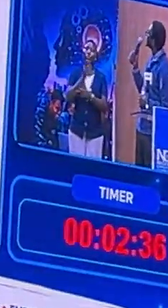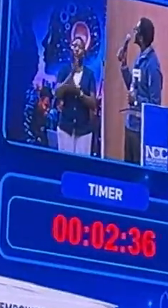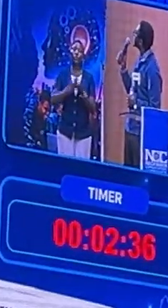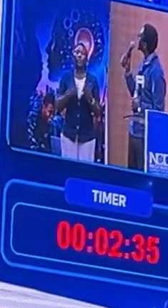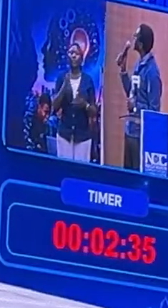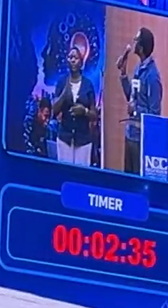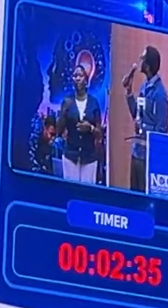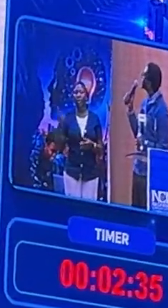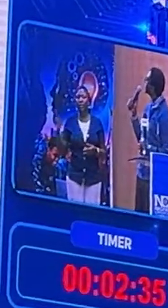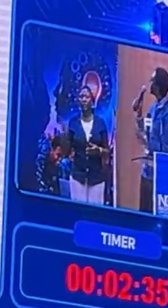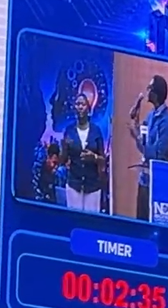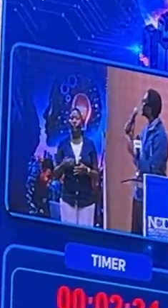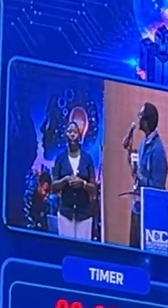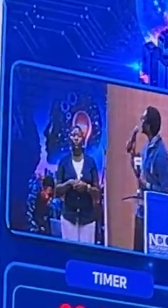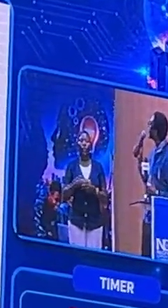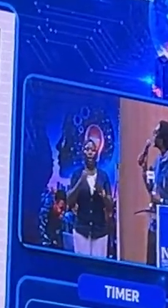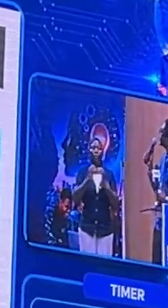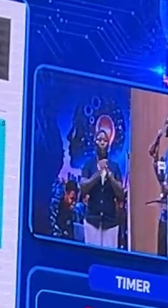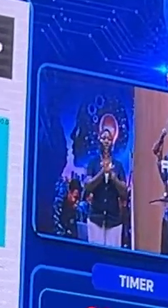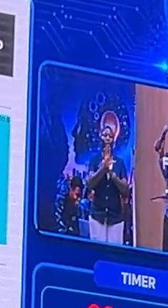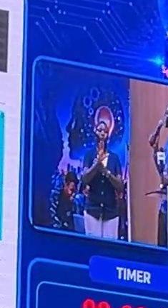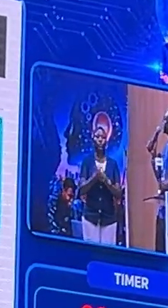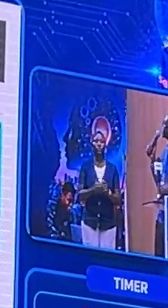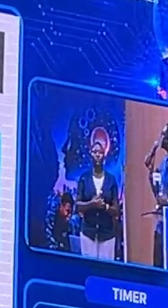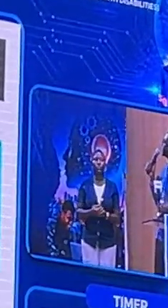device sales projections. We can move on.